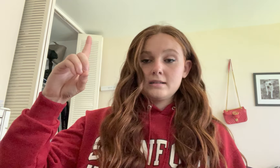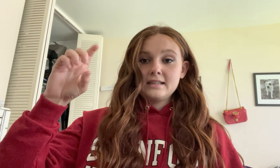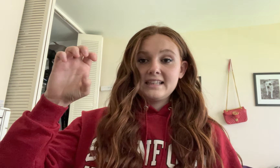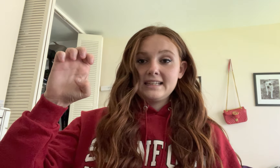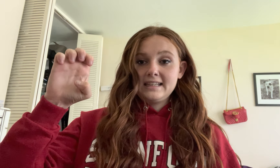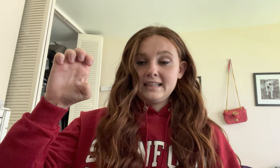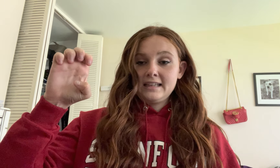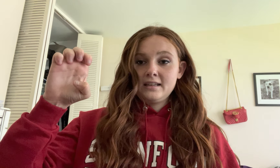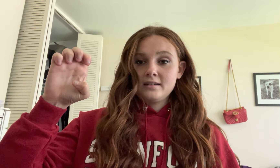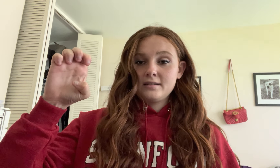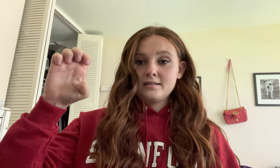E,